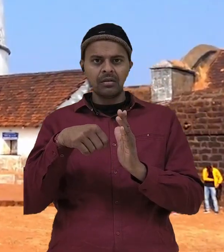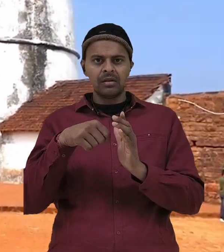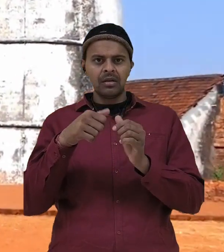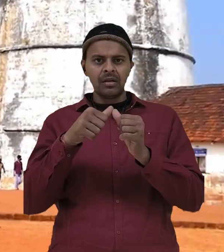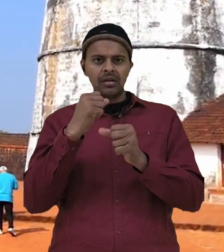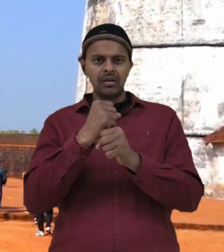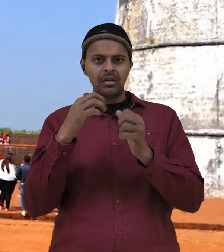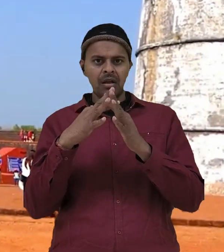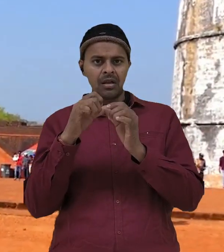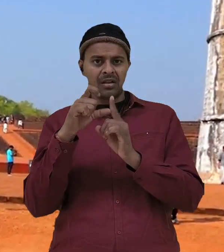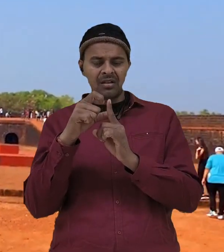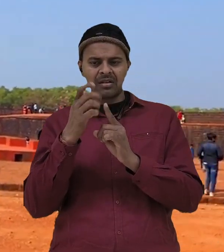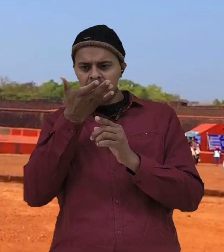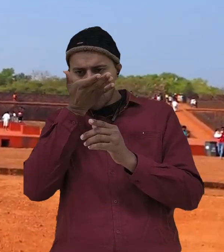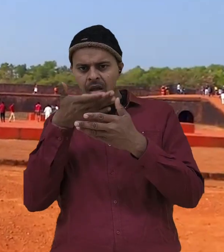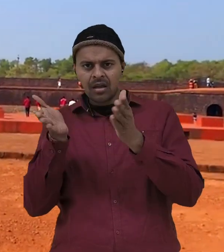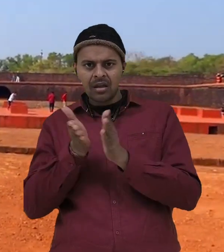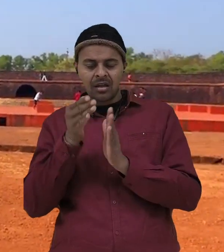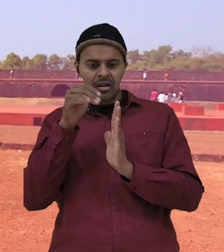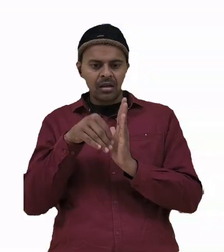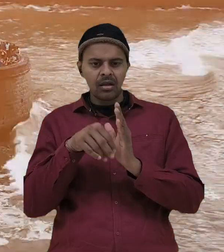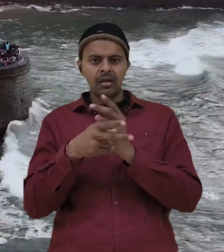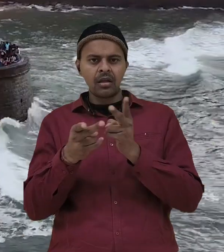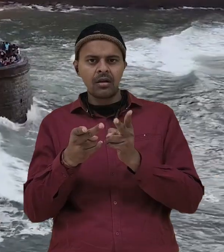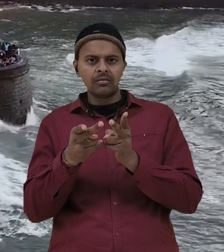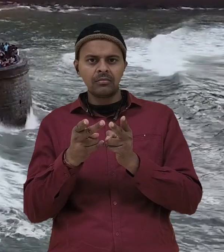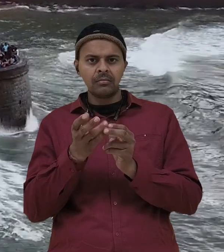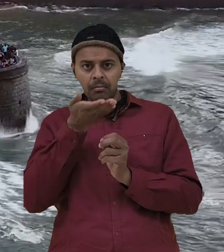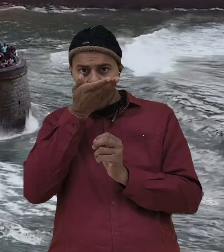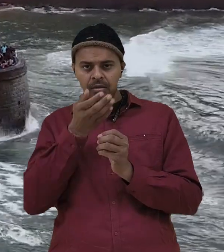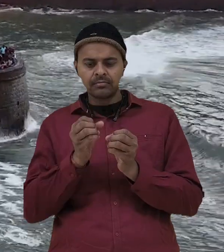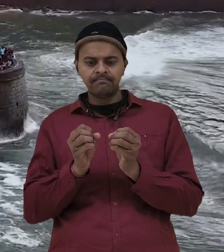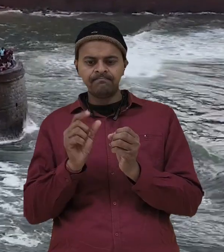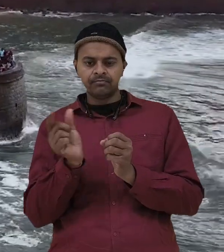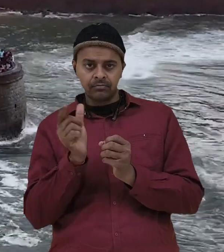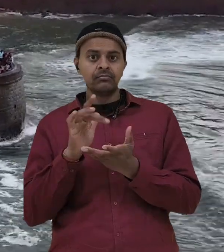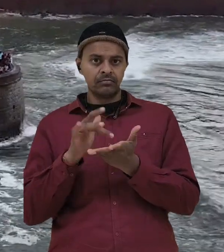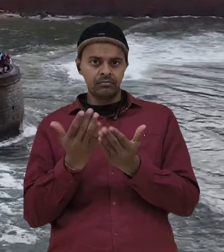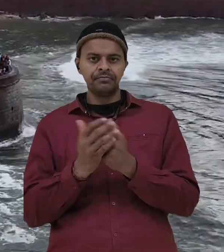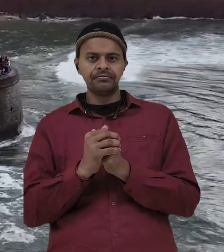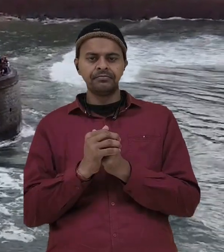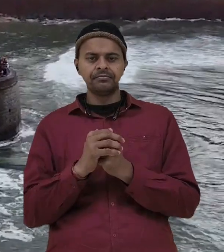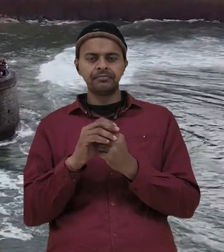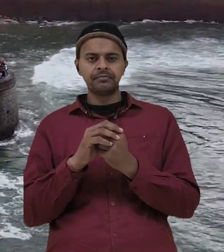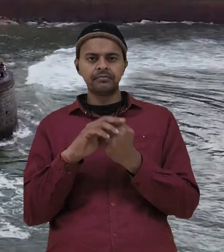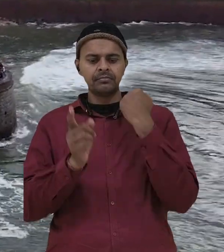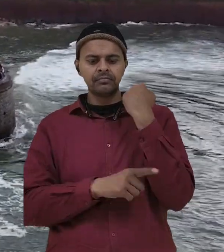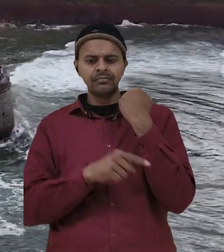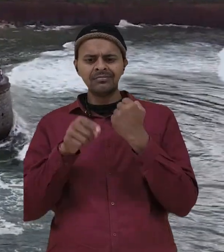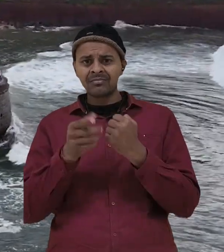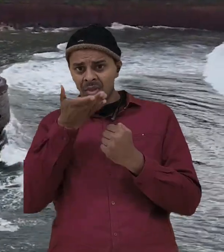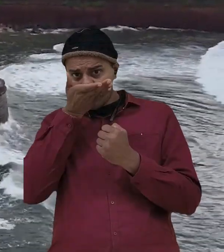inlets, and small waterways were provided for collecting the rainwater. This water was then drained